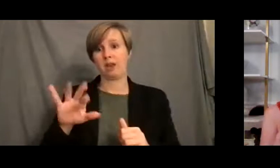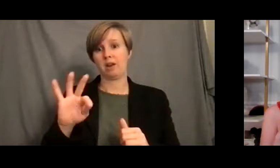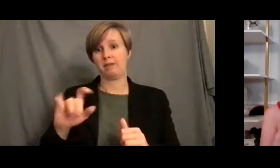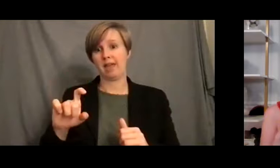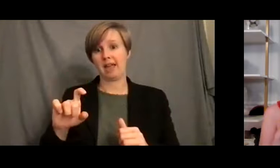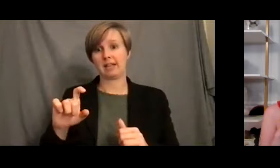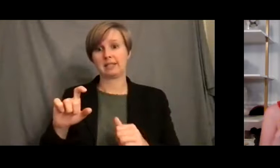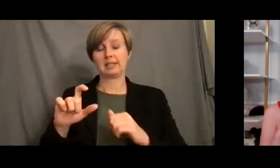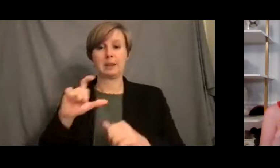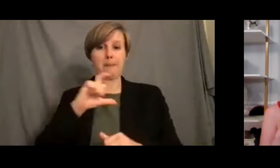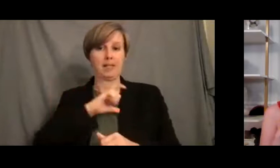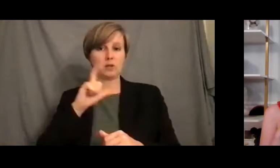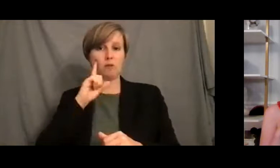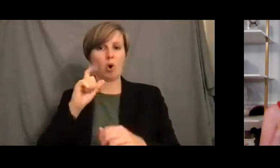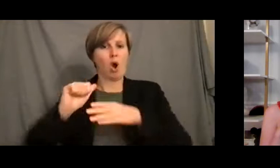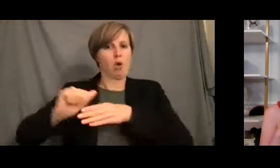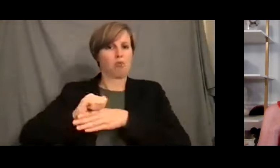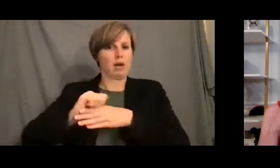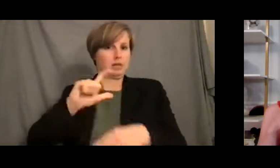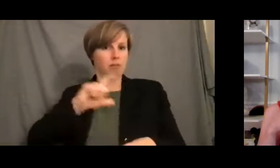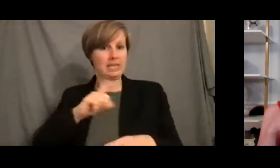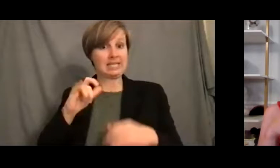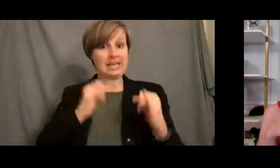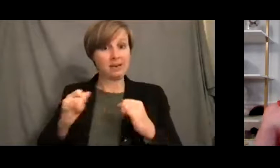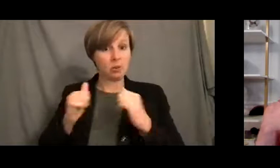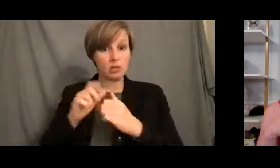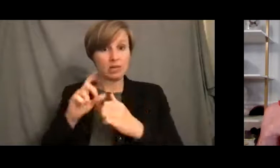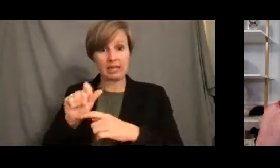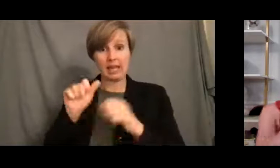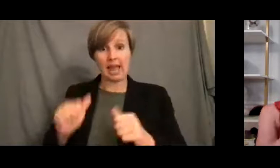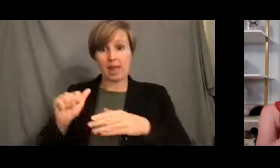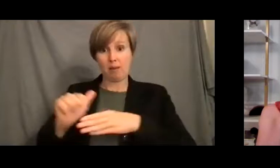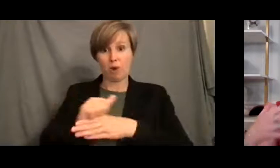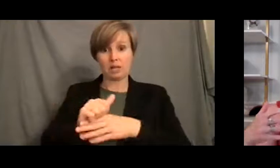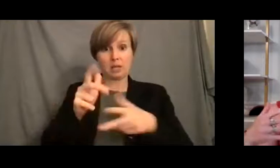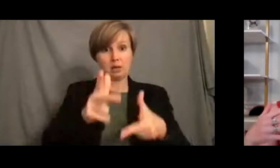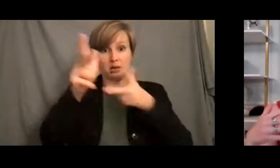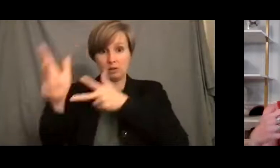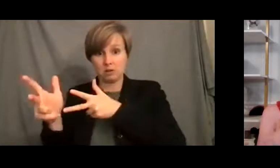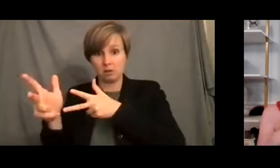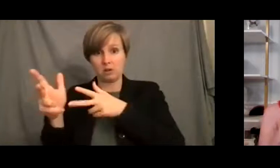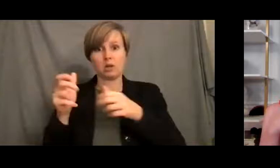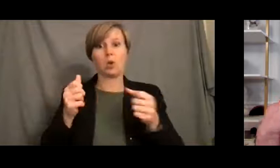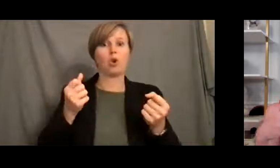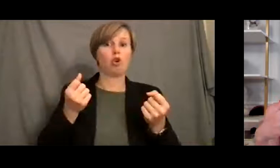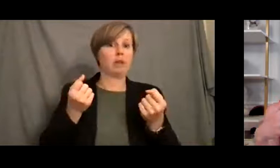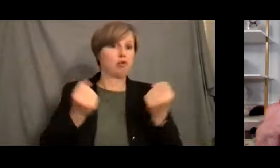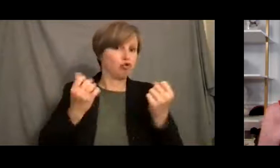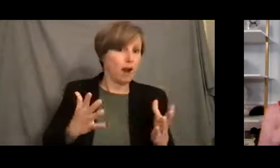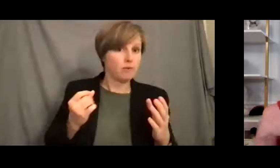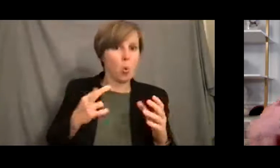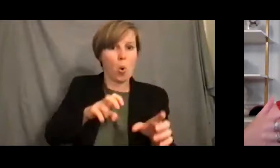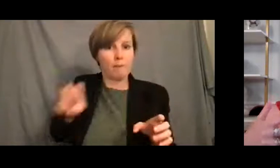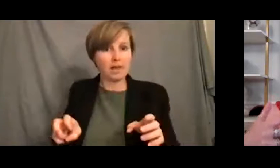practice police events where individuals with disabilities can practice traffic stops, either as driver or passenger, can practice